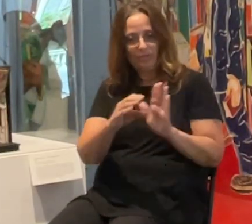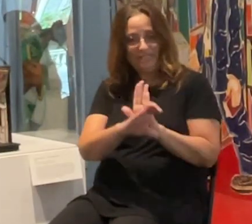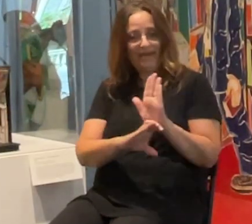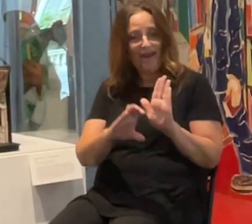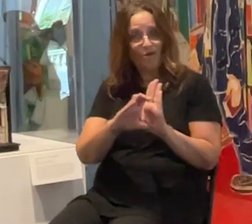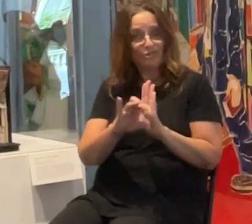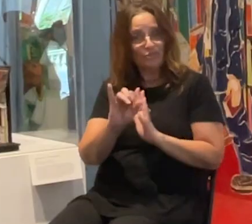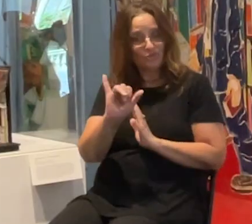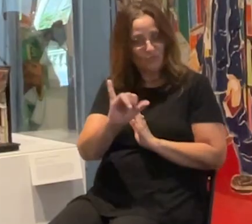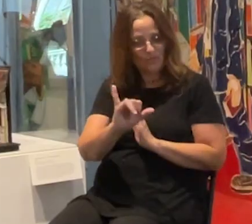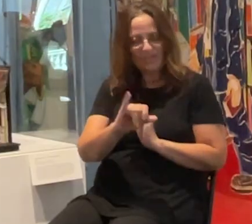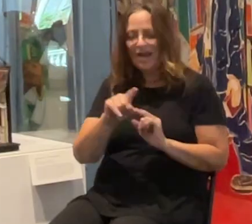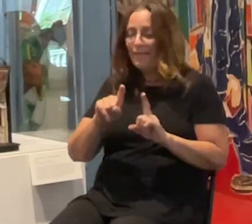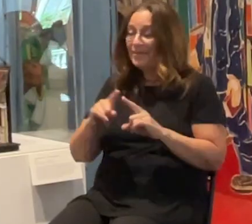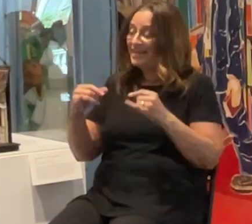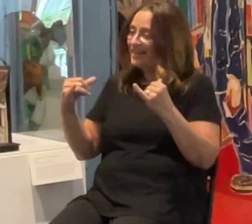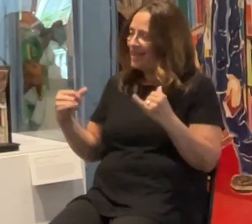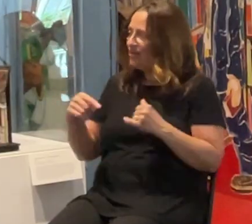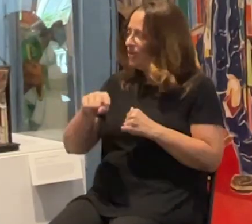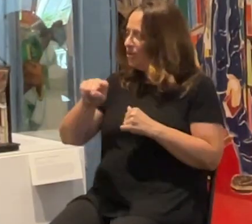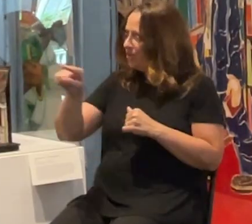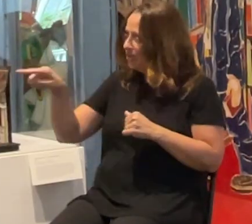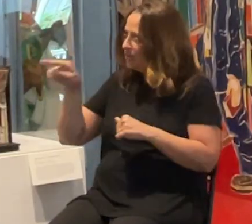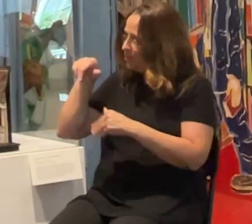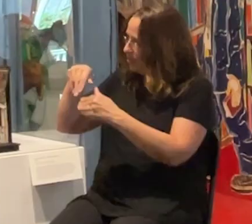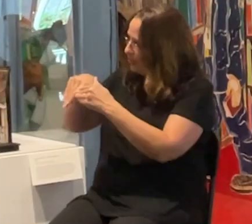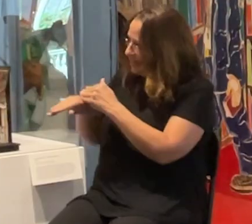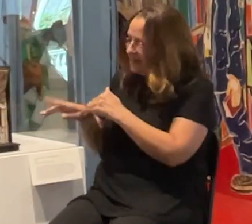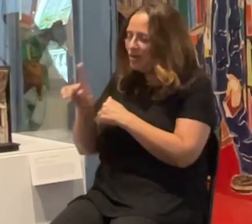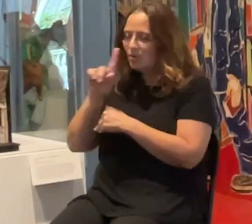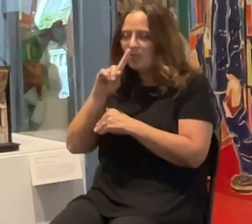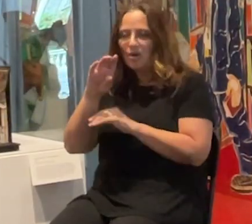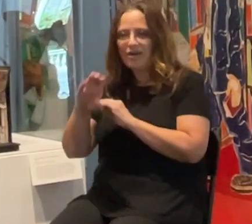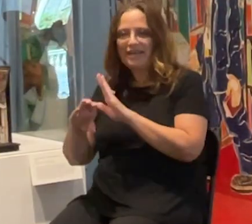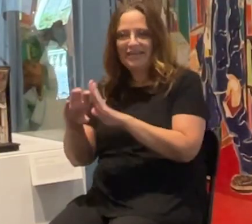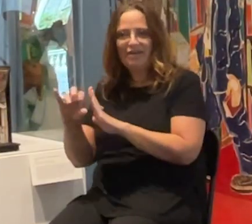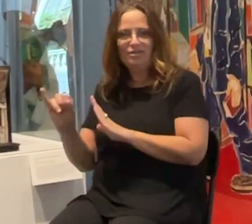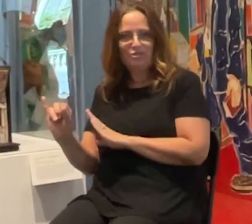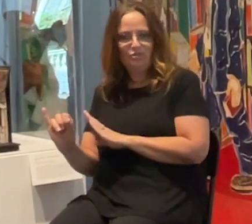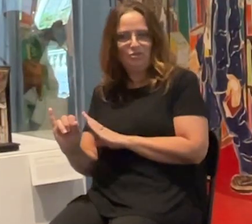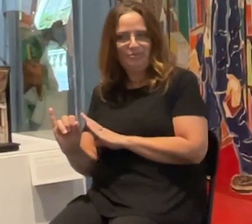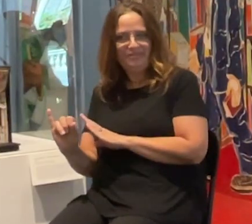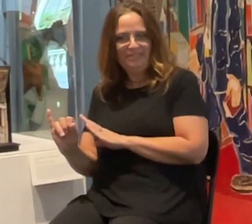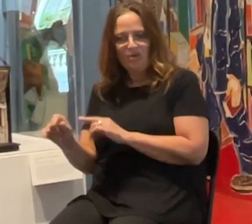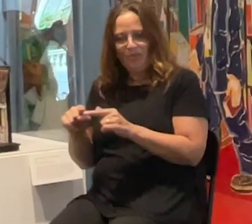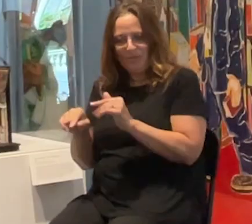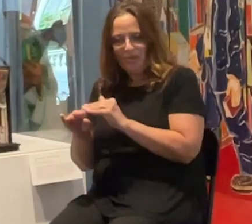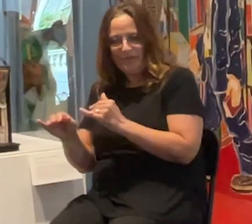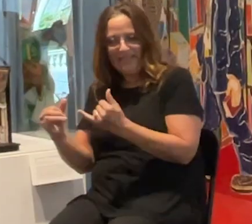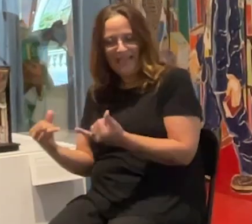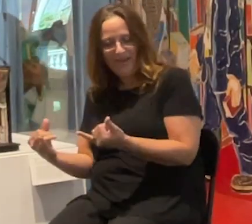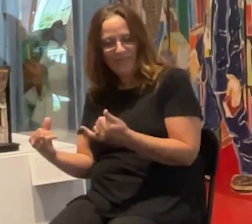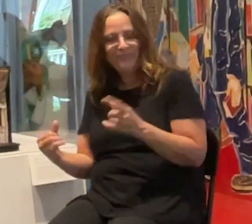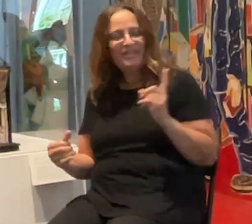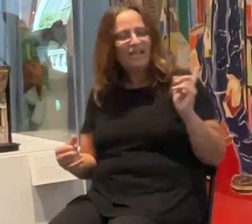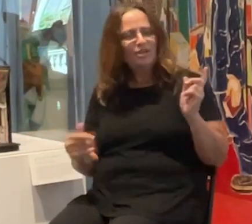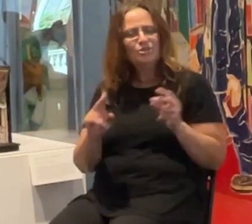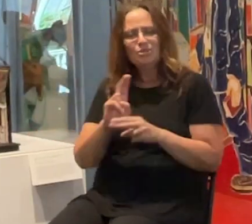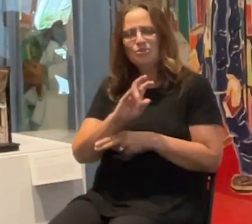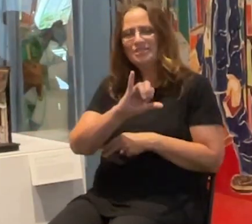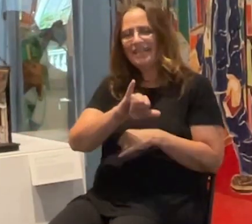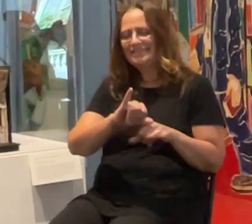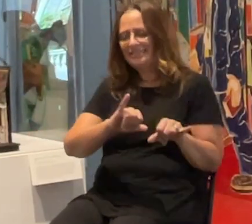you walk in now. But it is a little bit of a transposition of what the play was. To use the stage set metaphor, that